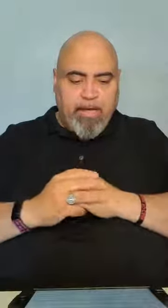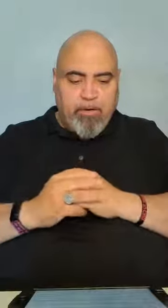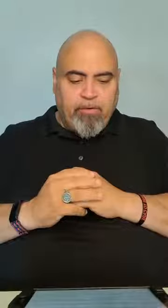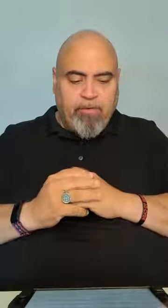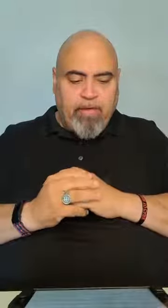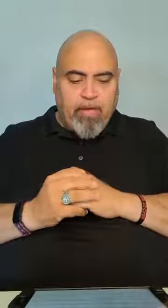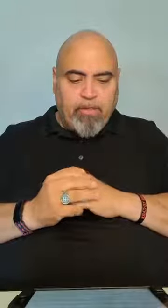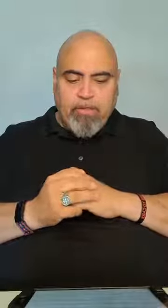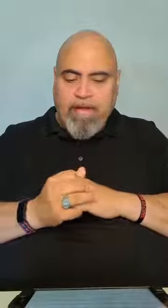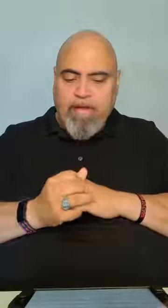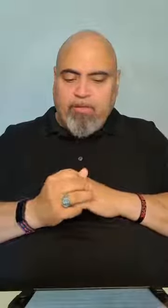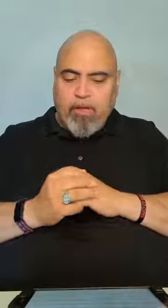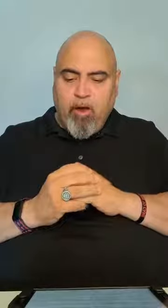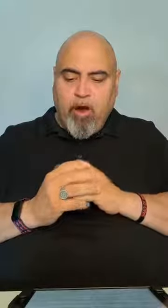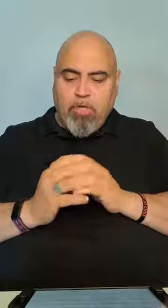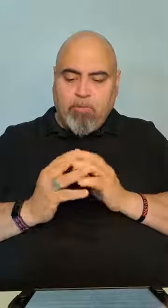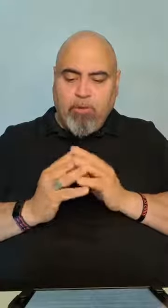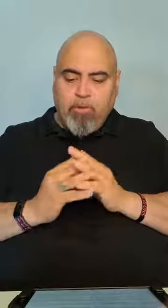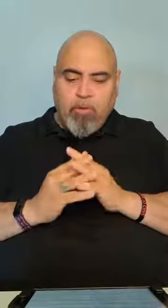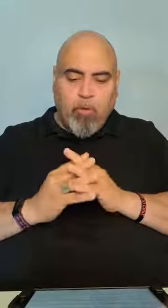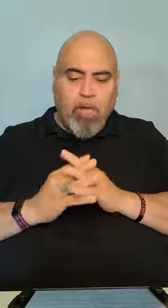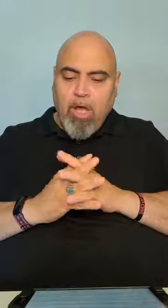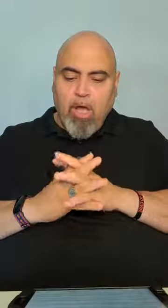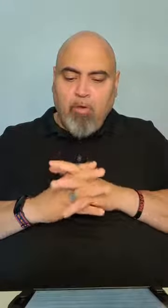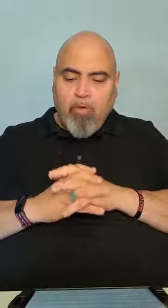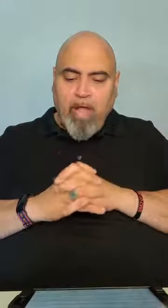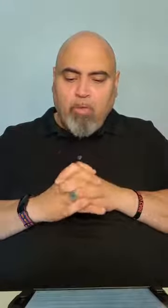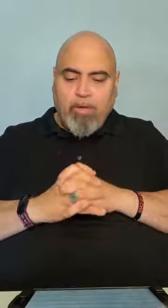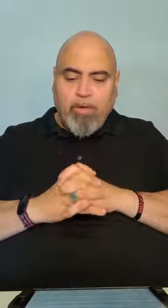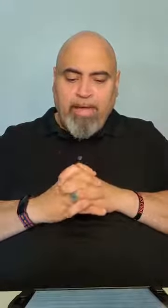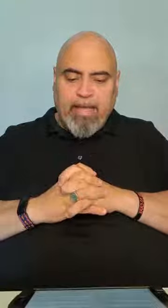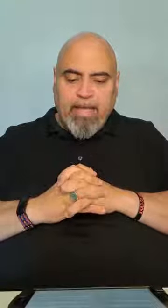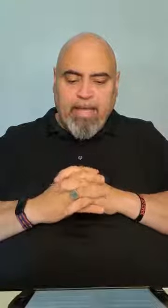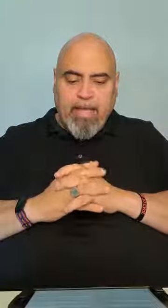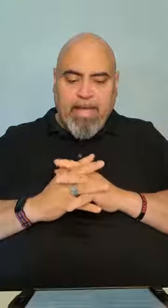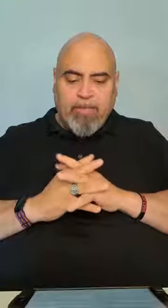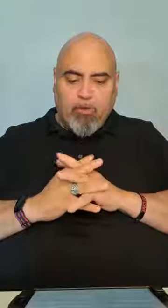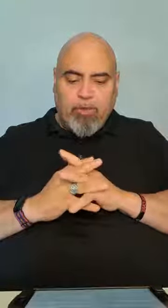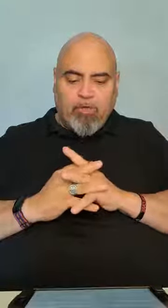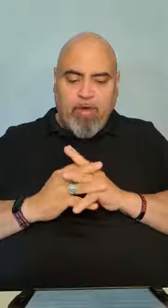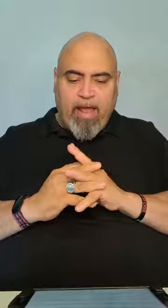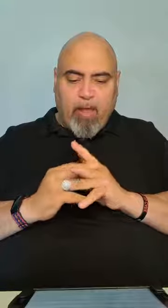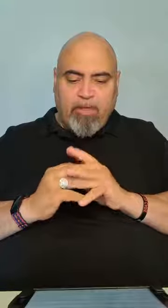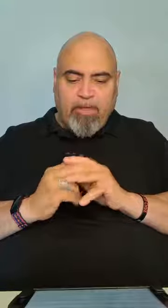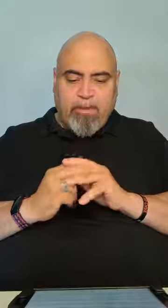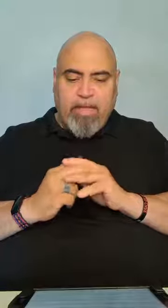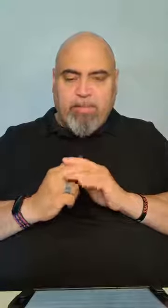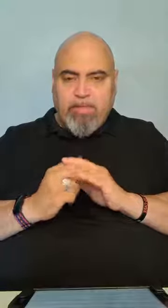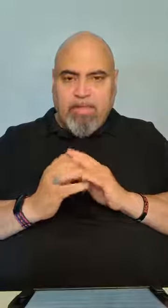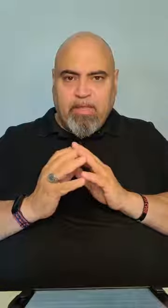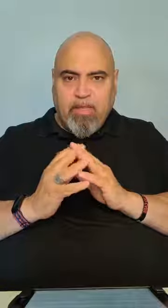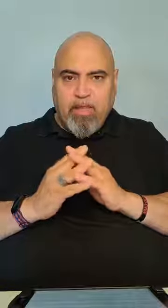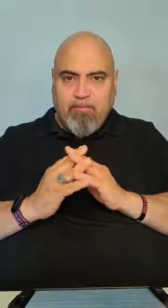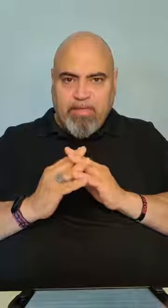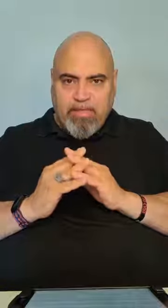better for them to have a large millstone hung around their neck and to be drowned in the depths of the